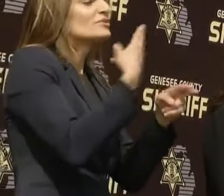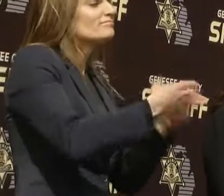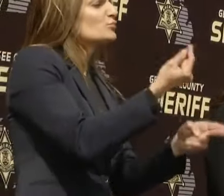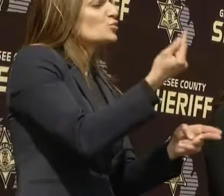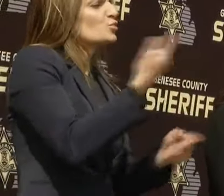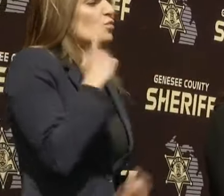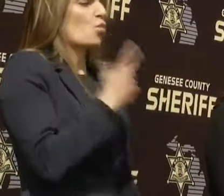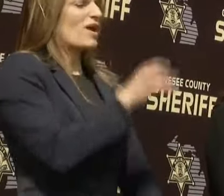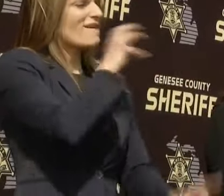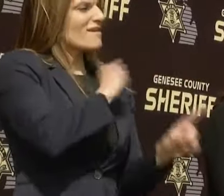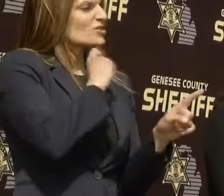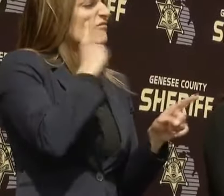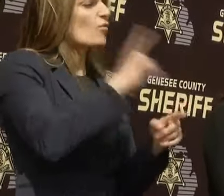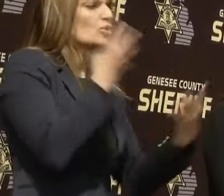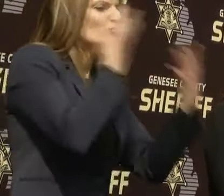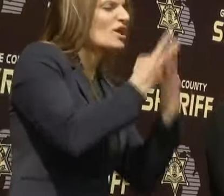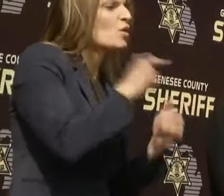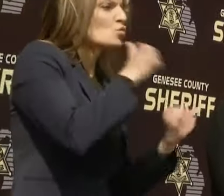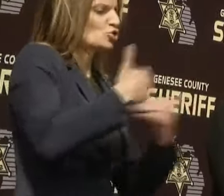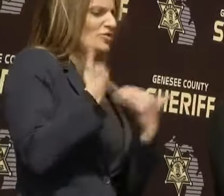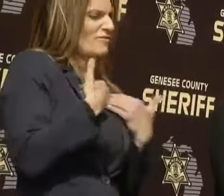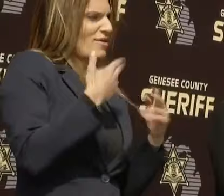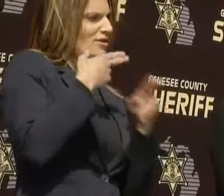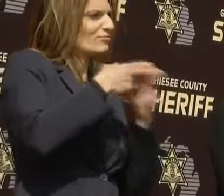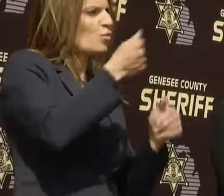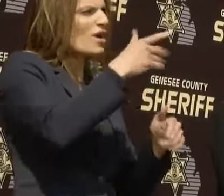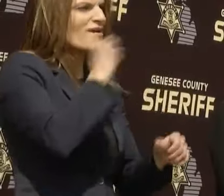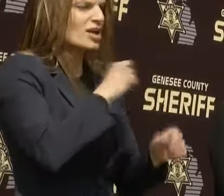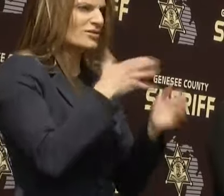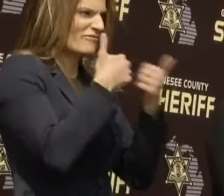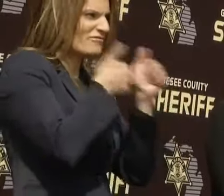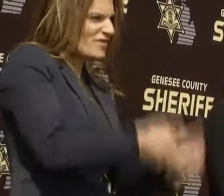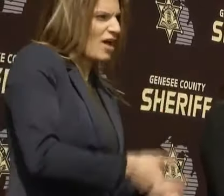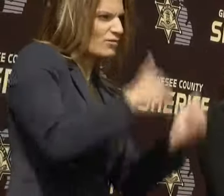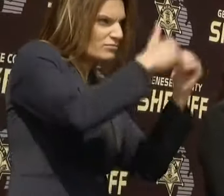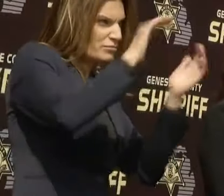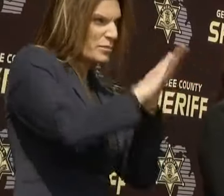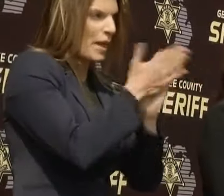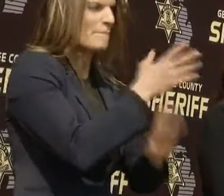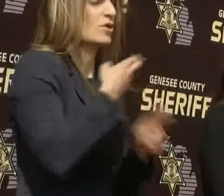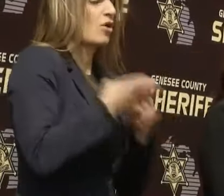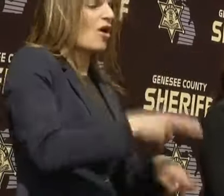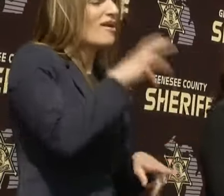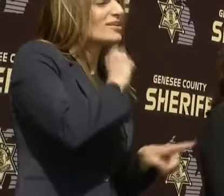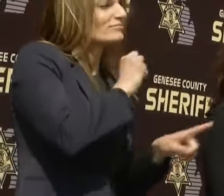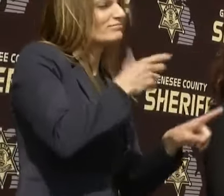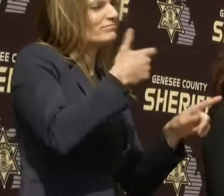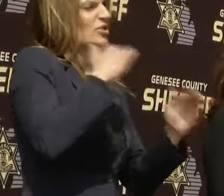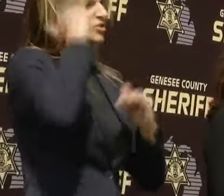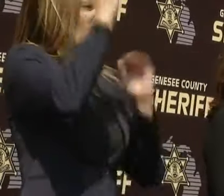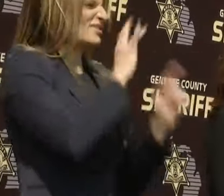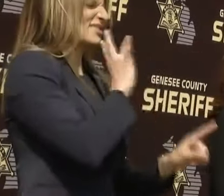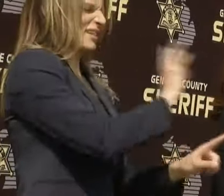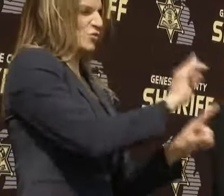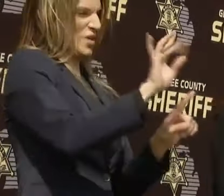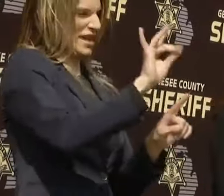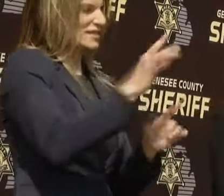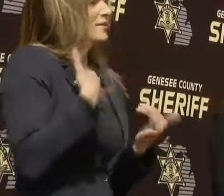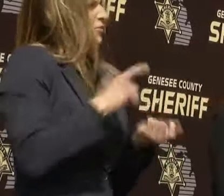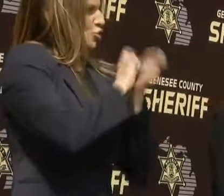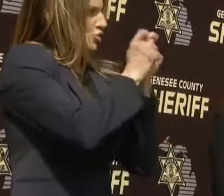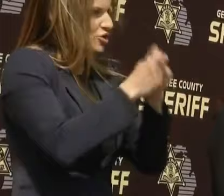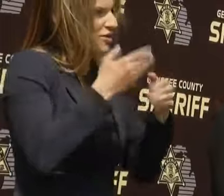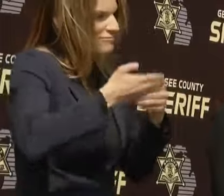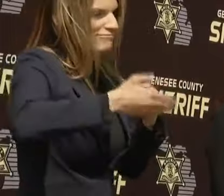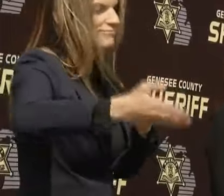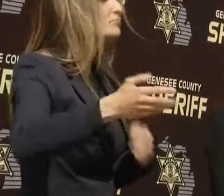a juvenile or an adult in the criminal justice system from 17 to 18. Now there's a lot more work to be